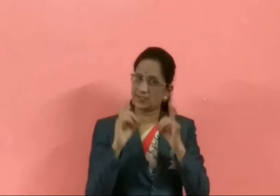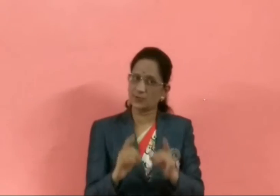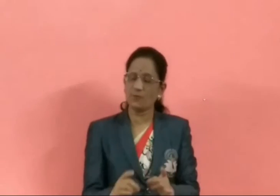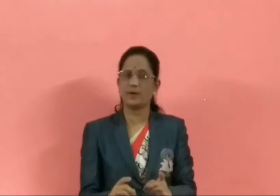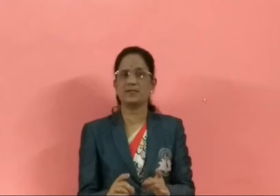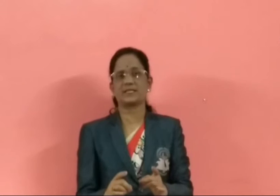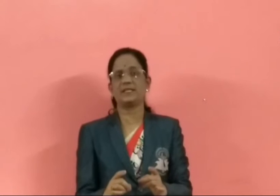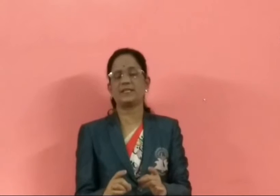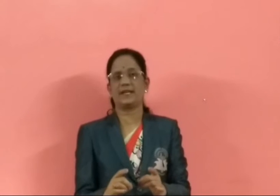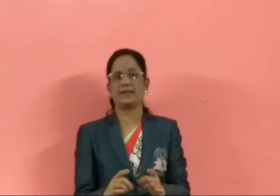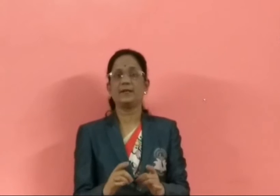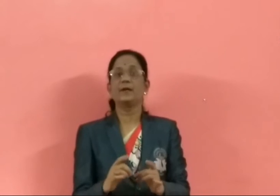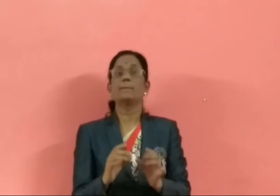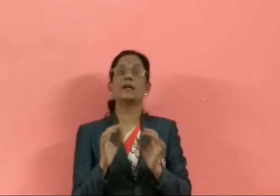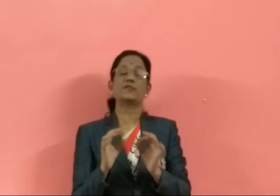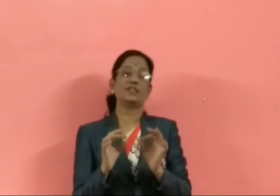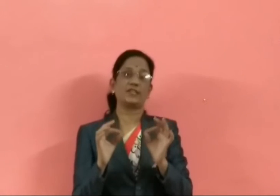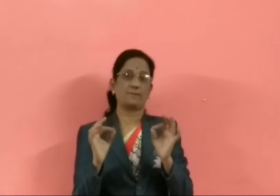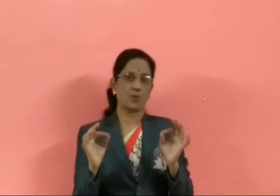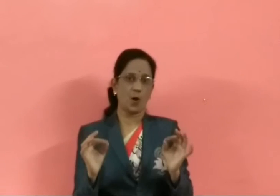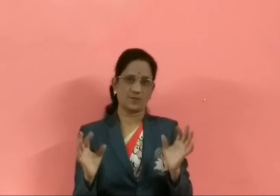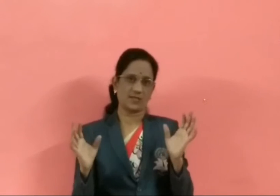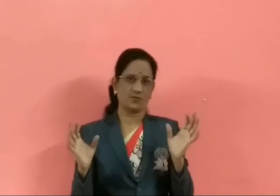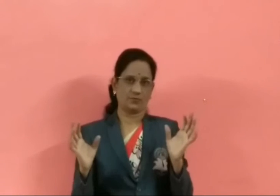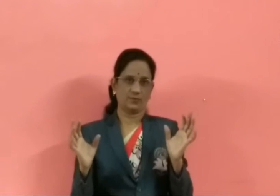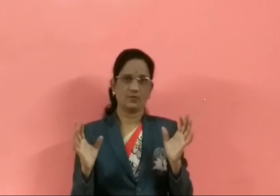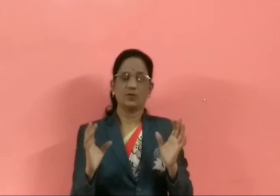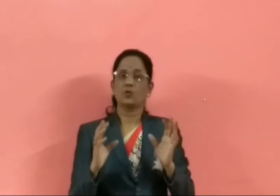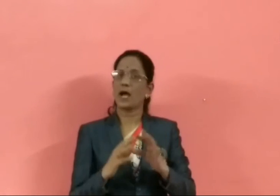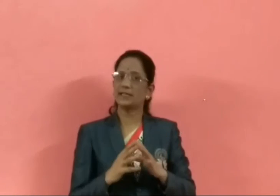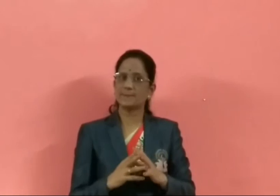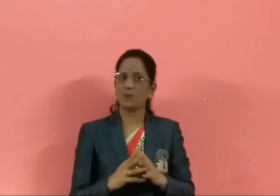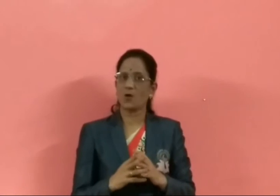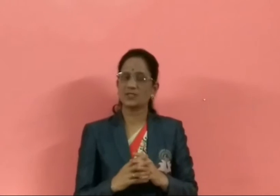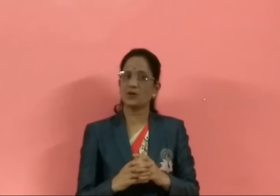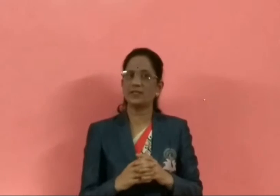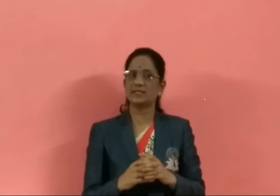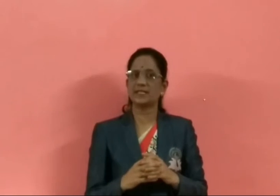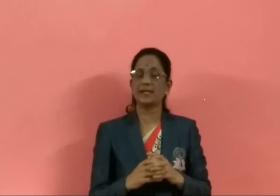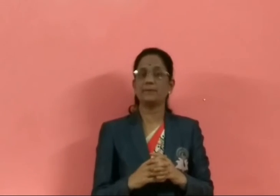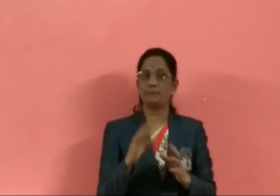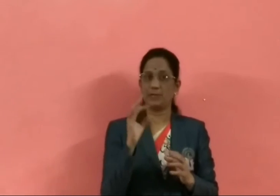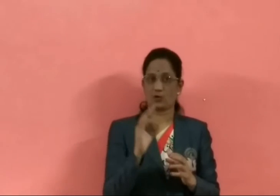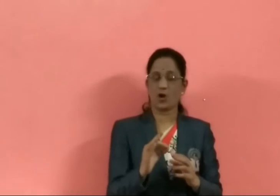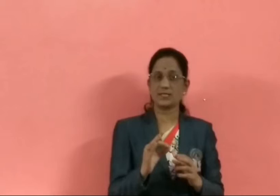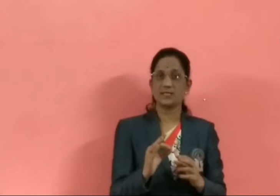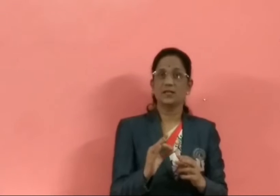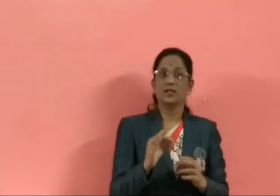also burns in air but with a pop sound. Why this pop sound is there? Because